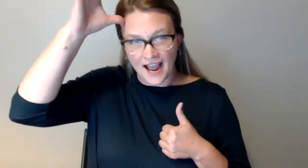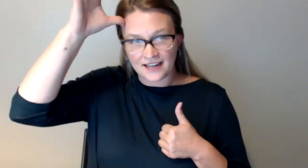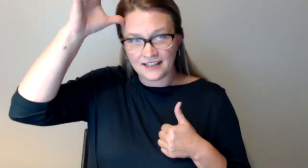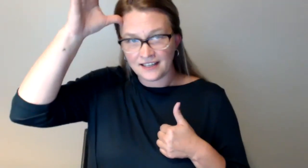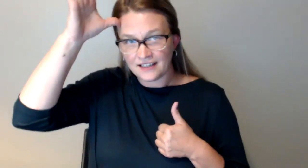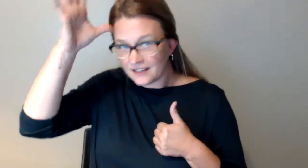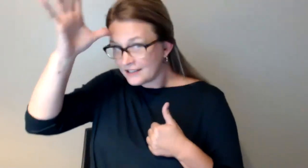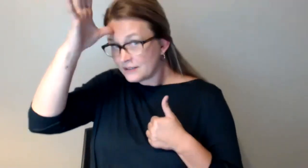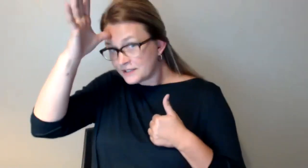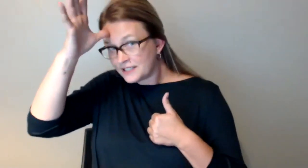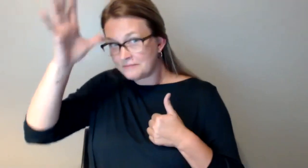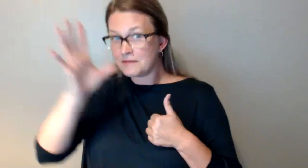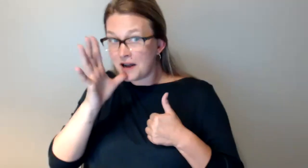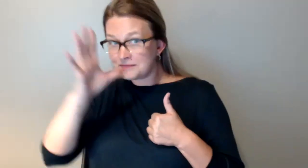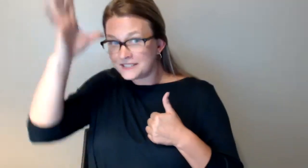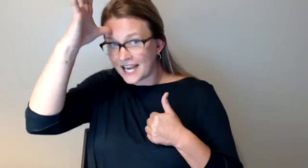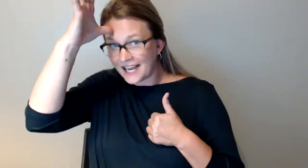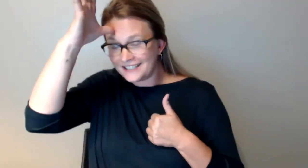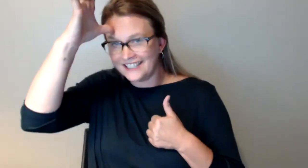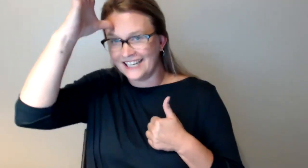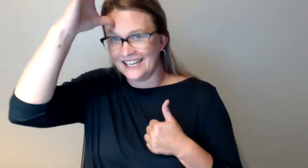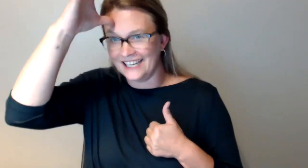dad, oops, mom, dad,